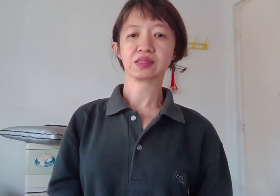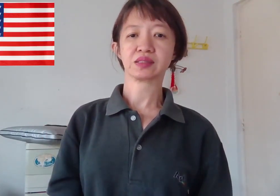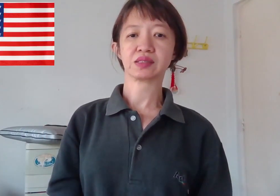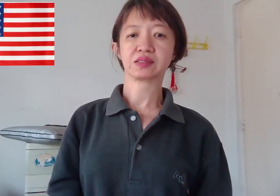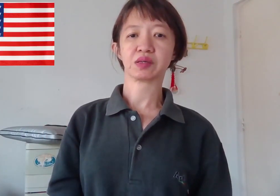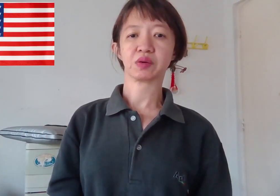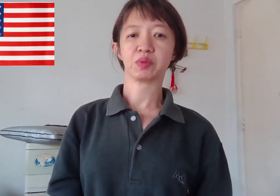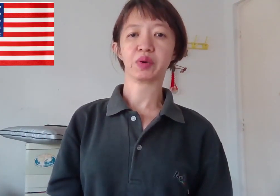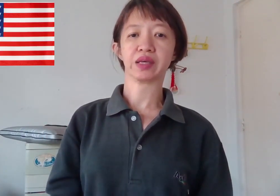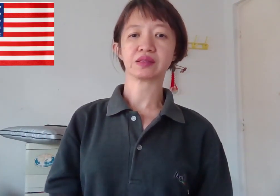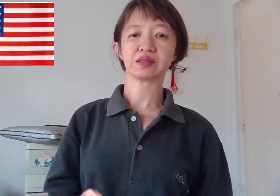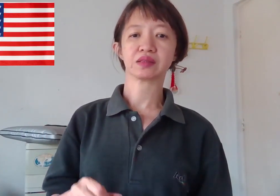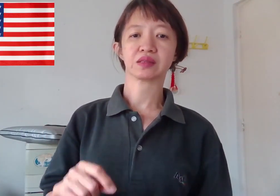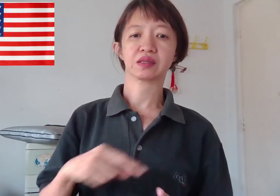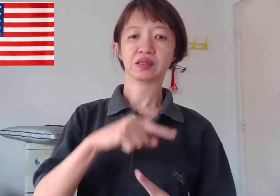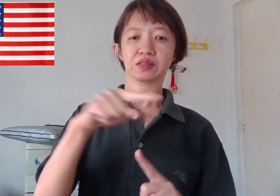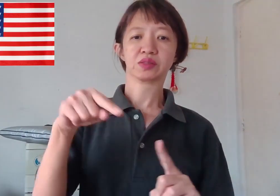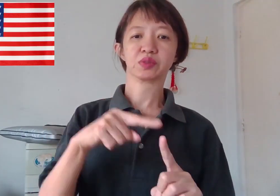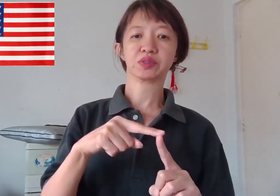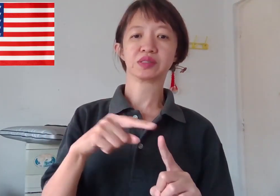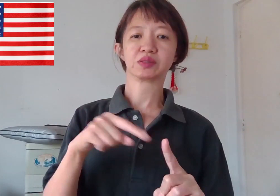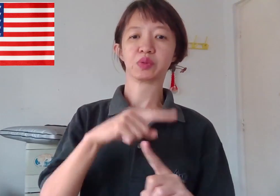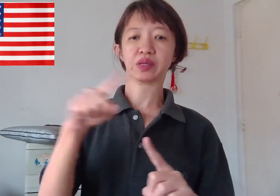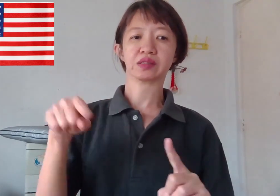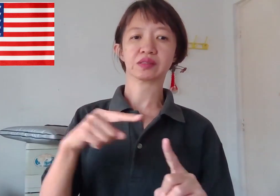Next is when. So this is when